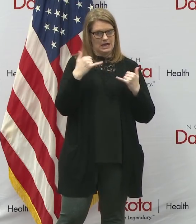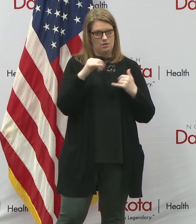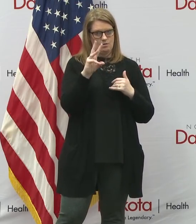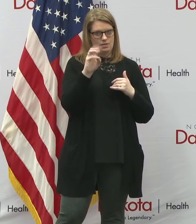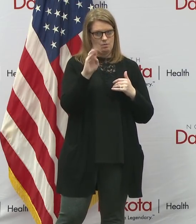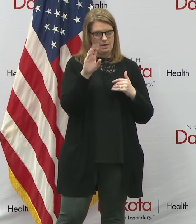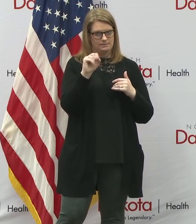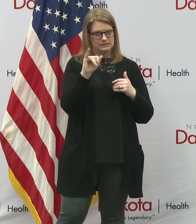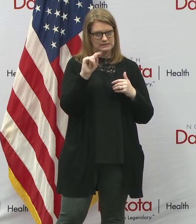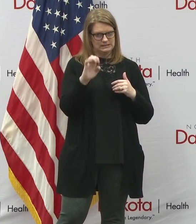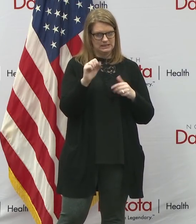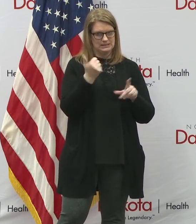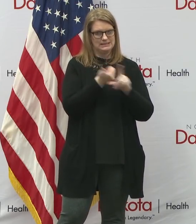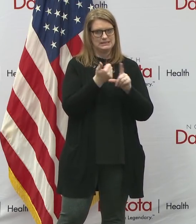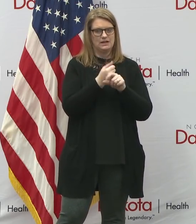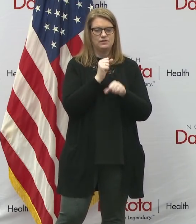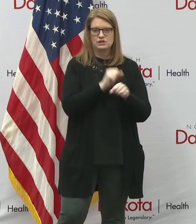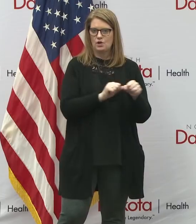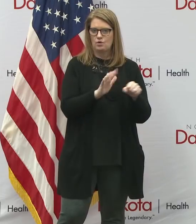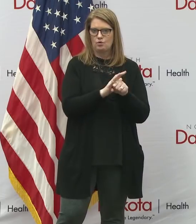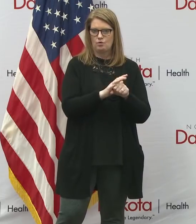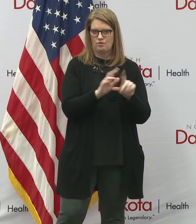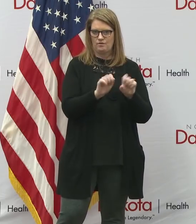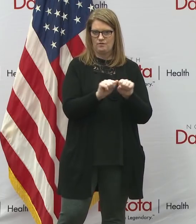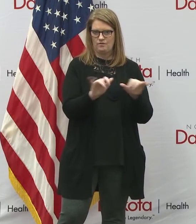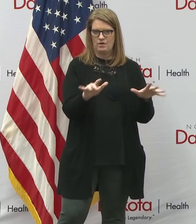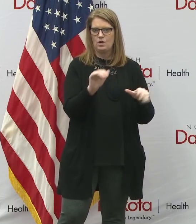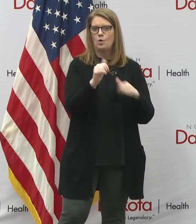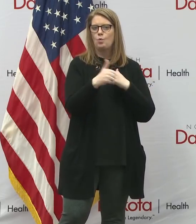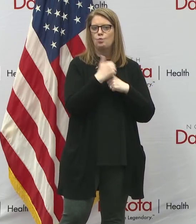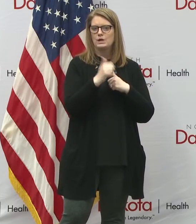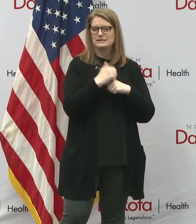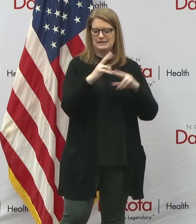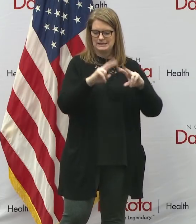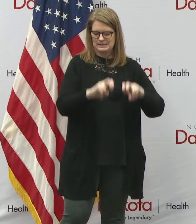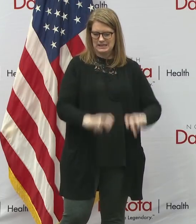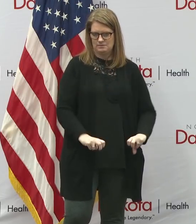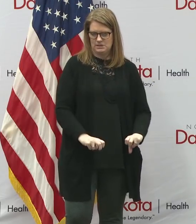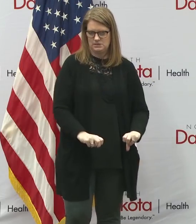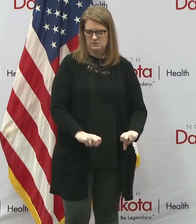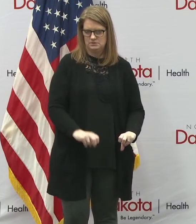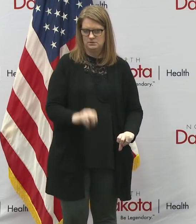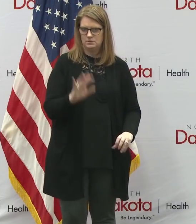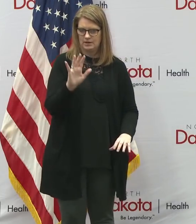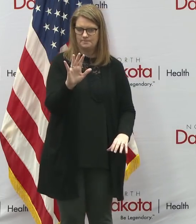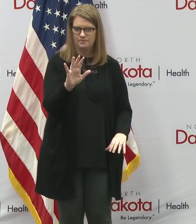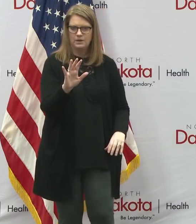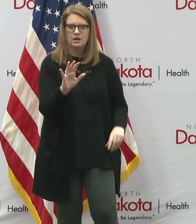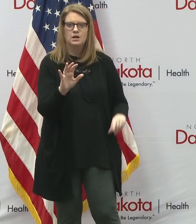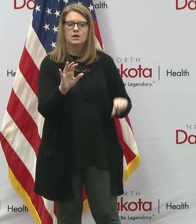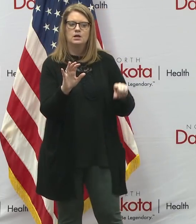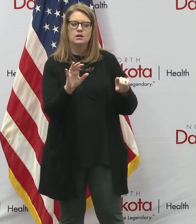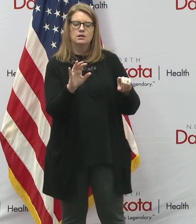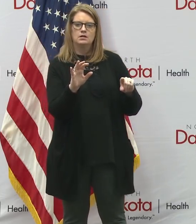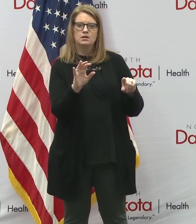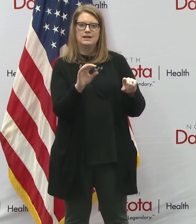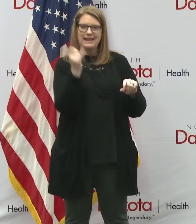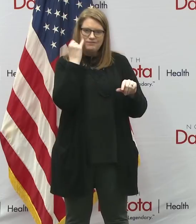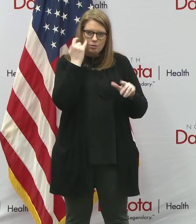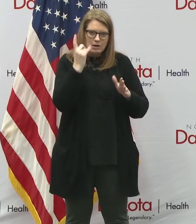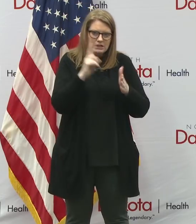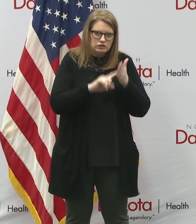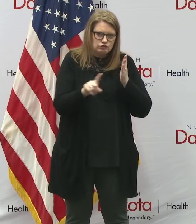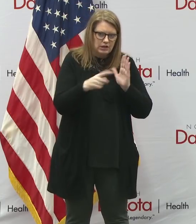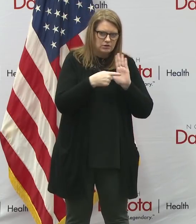website a COVID-19 risk assessment. These are for people that are wanting to check their symptoms